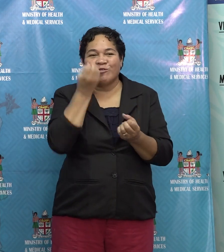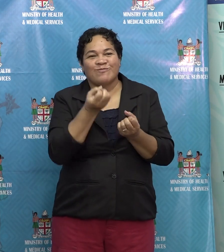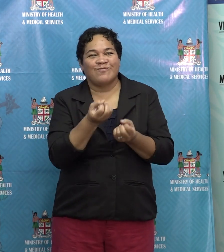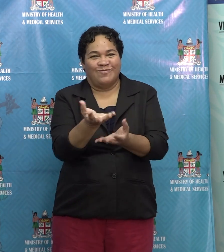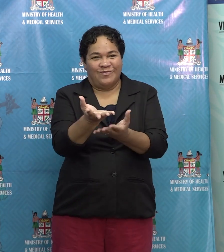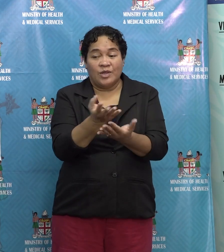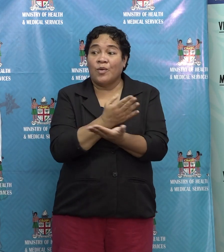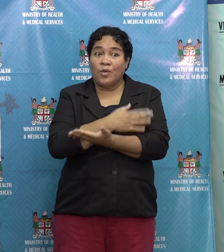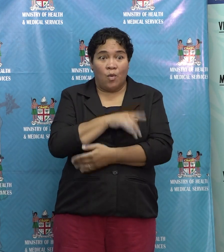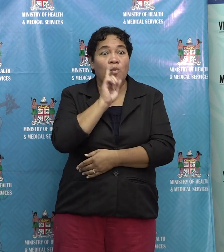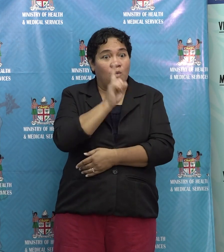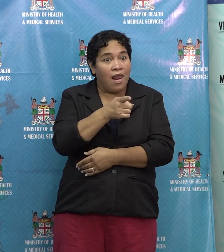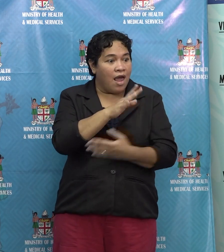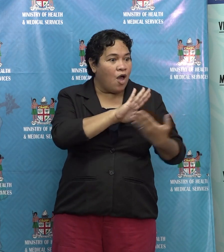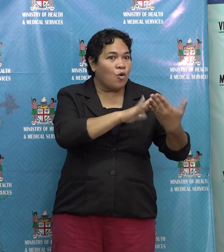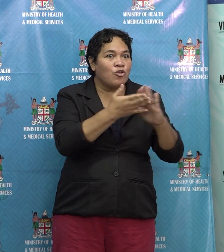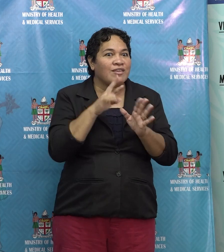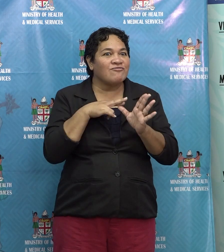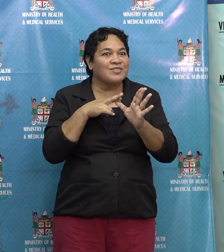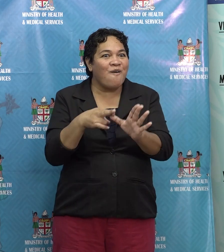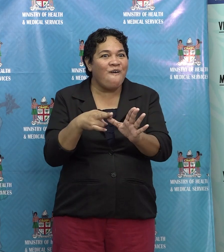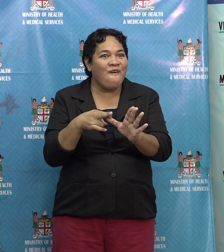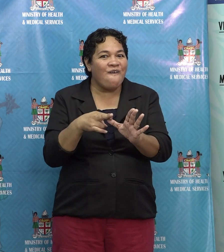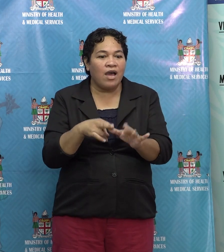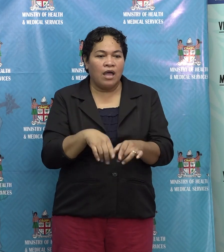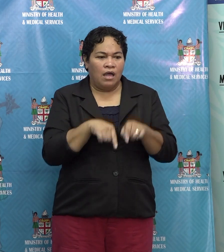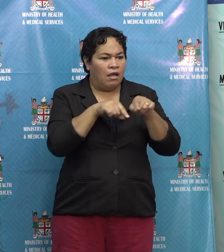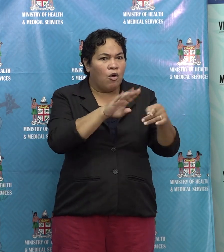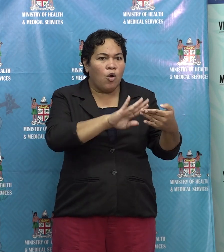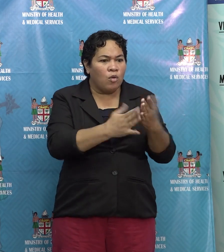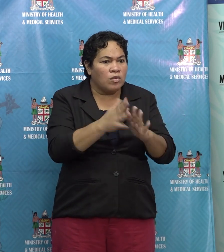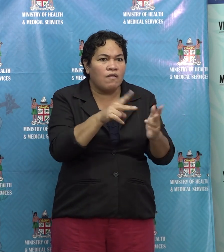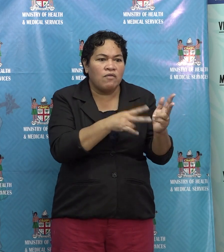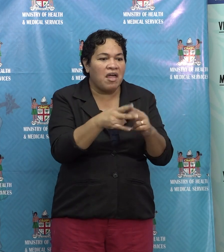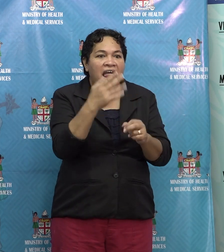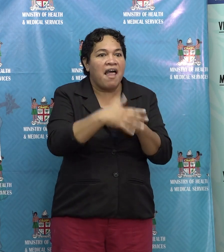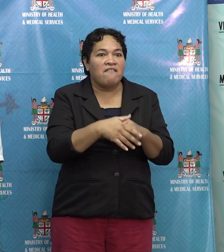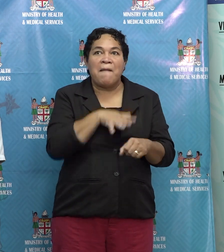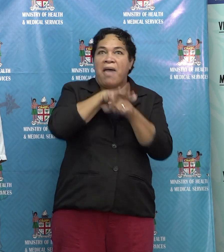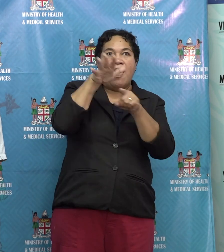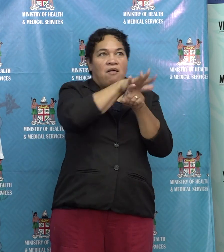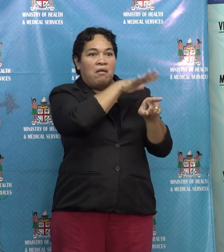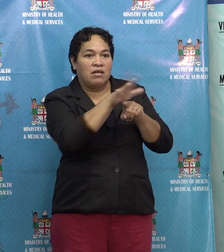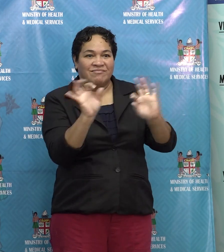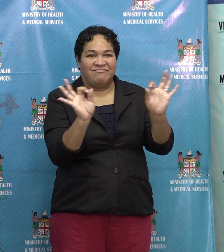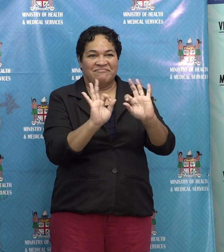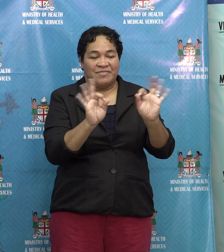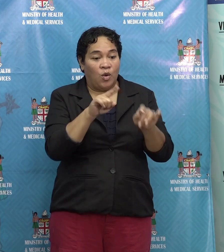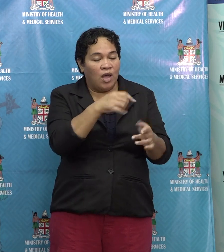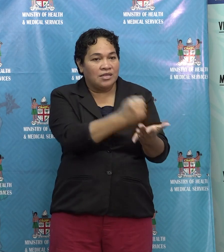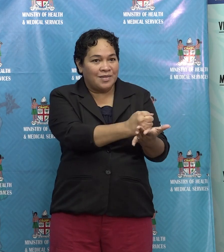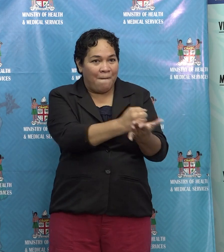So this is what I mean by a community-wide response that doesn't play the blame game. You know, a community-wide response that actually